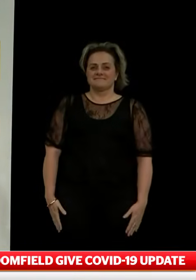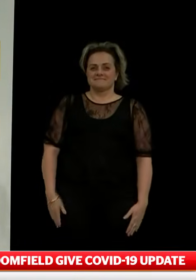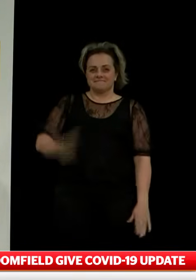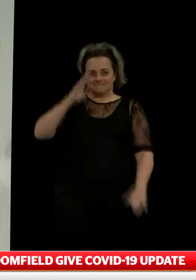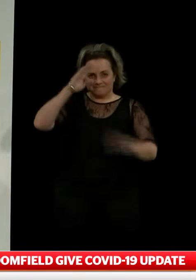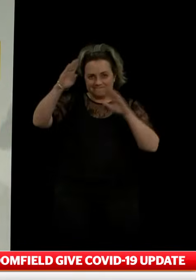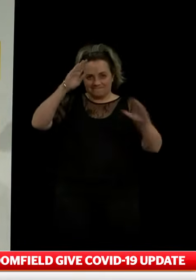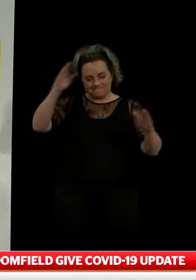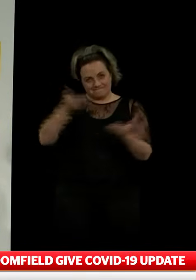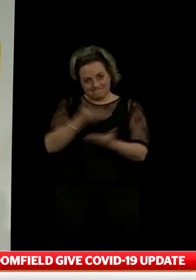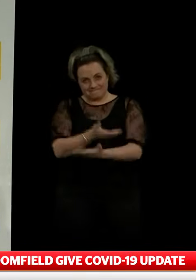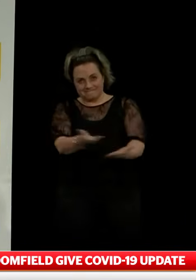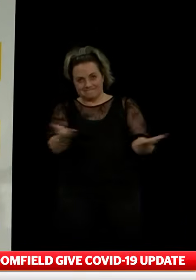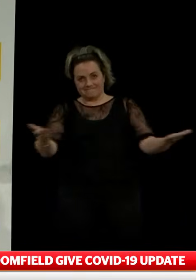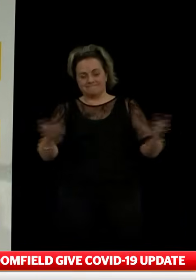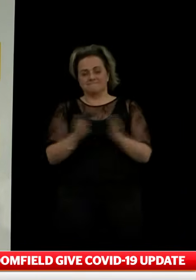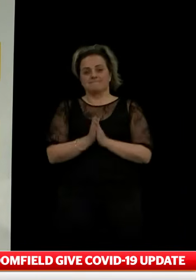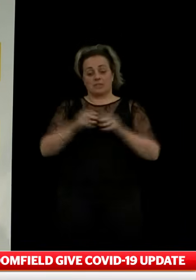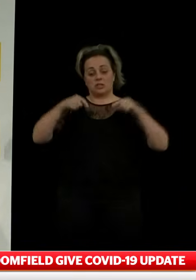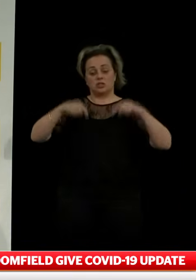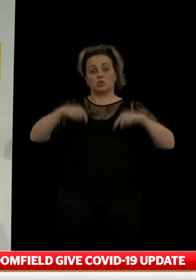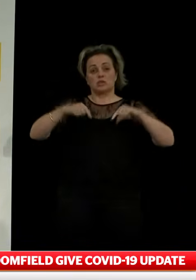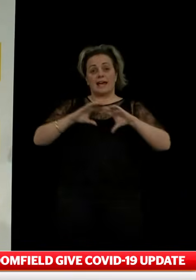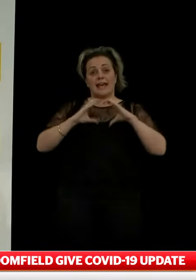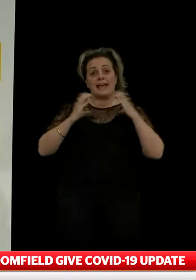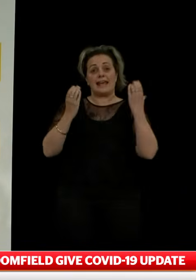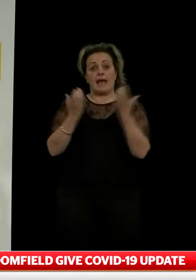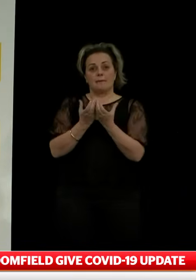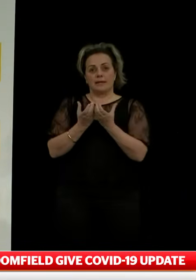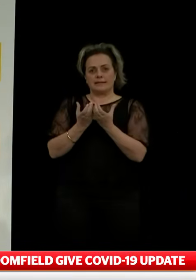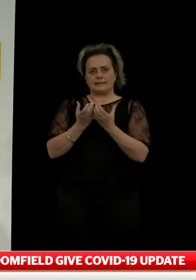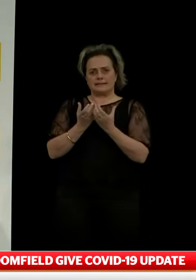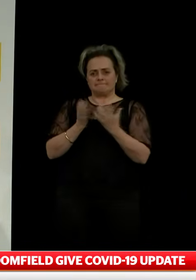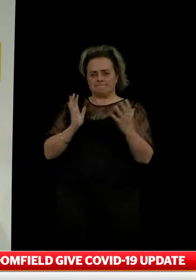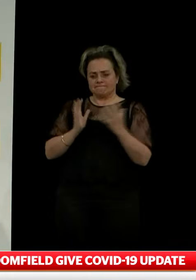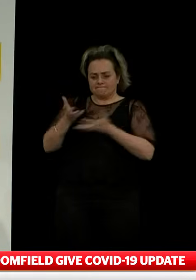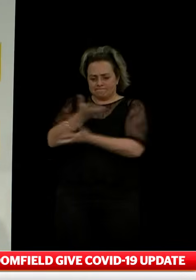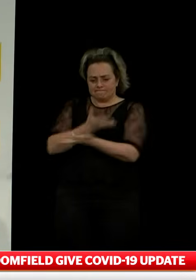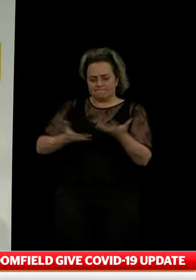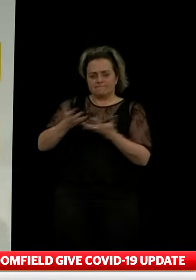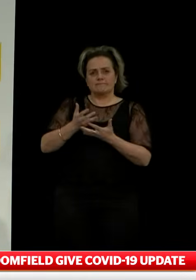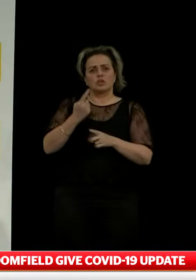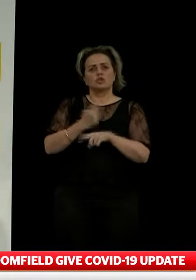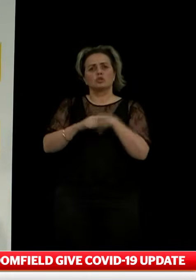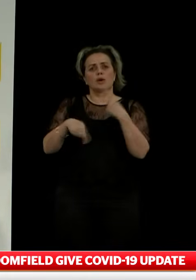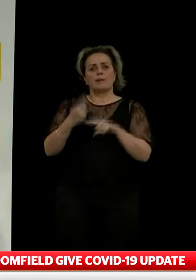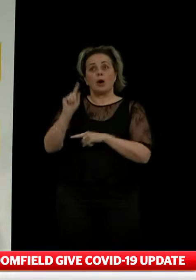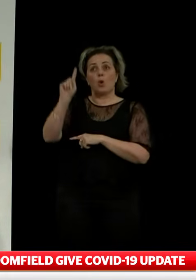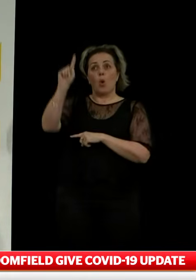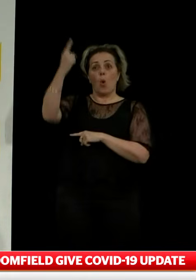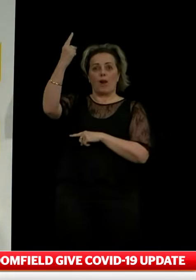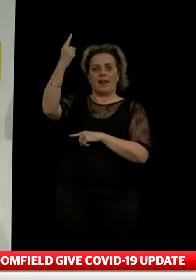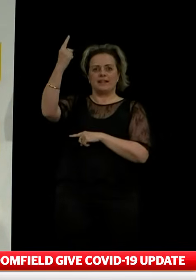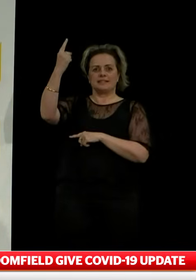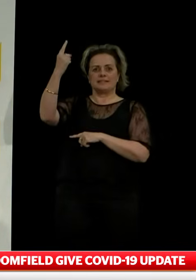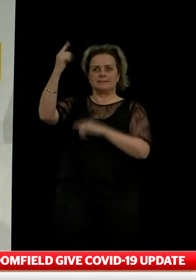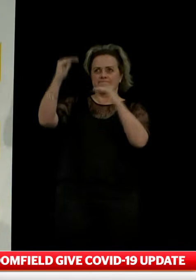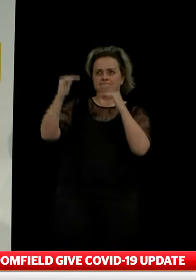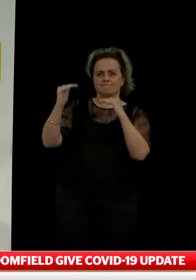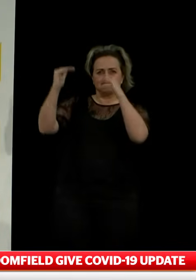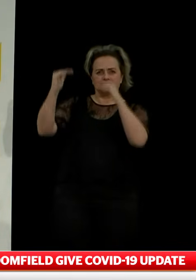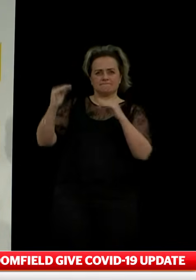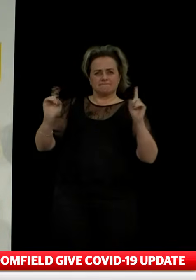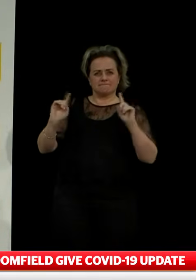Kia ora koutou katoa. Cabinet met today to discuss the current alert level restrictions in Auckland and to confirm